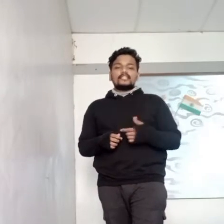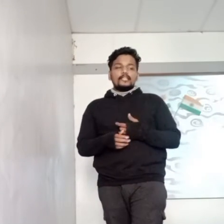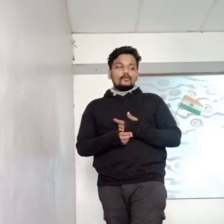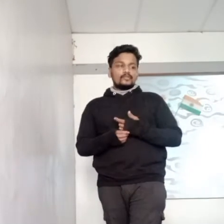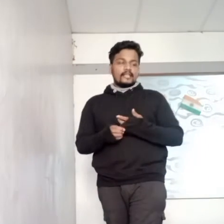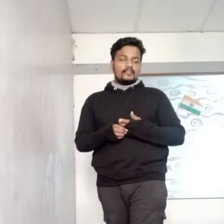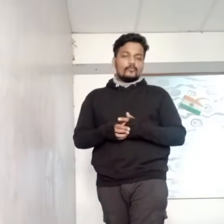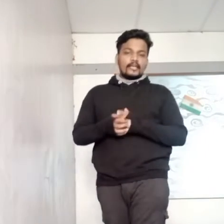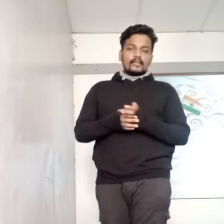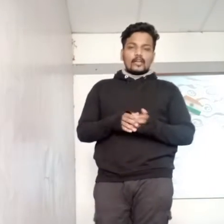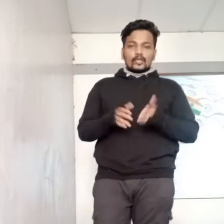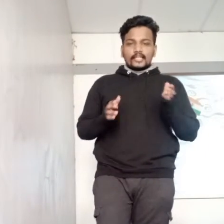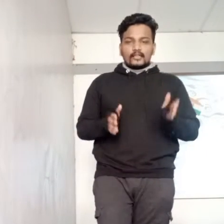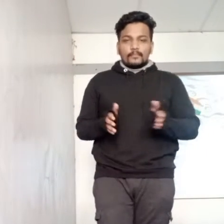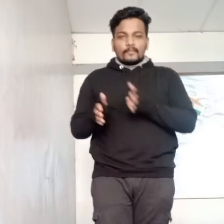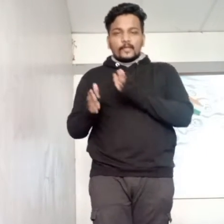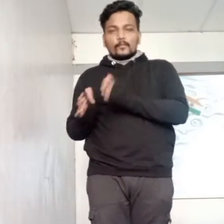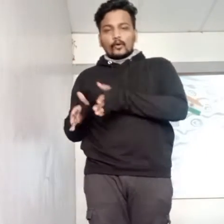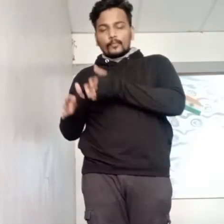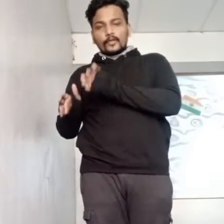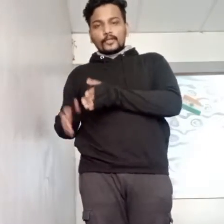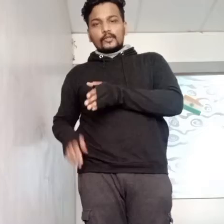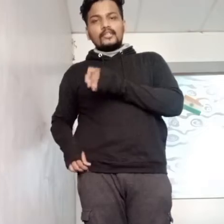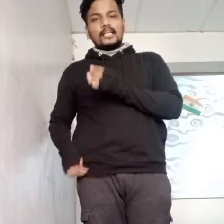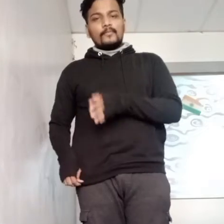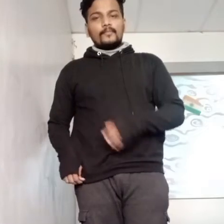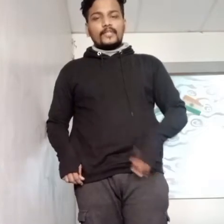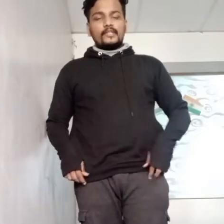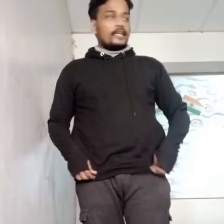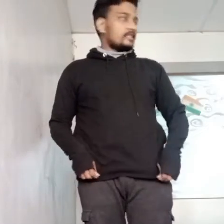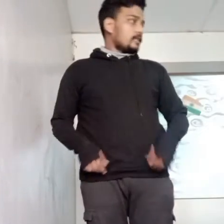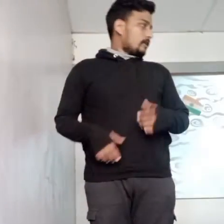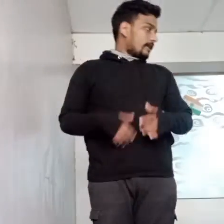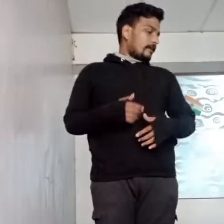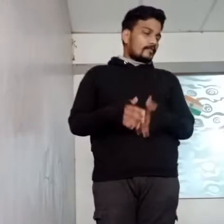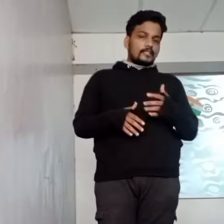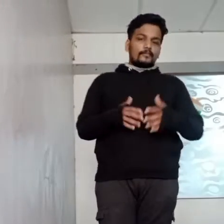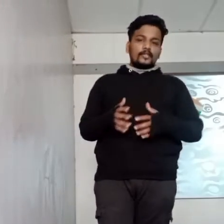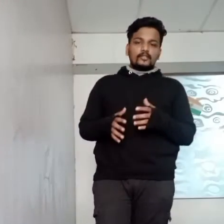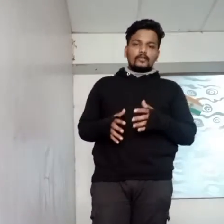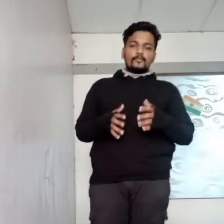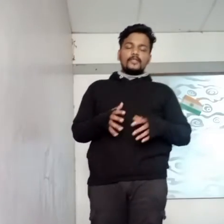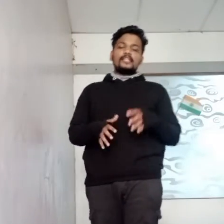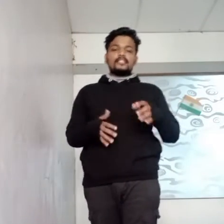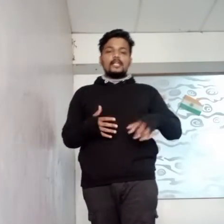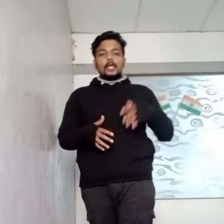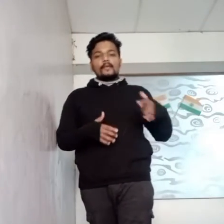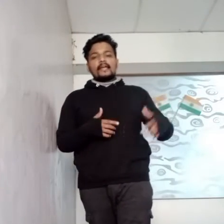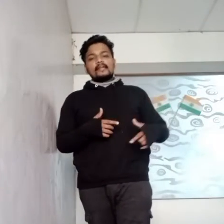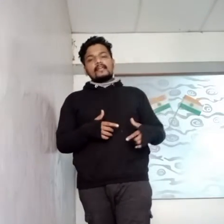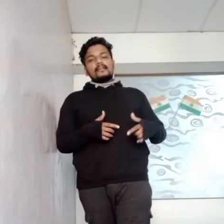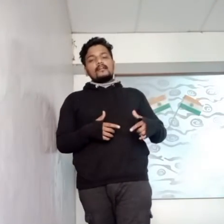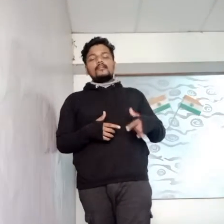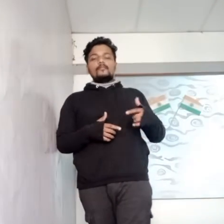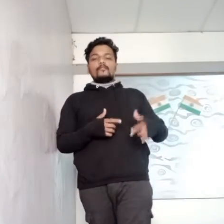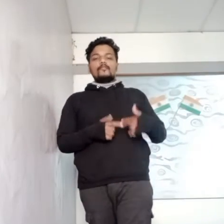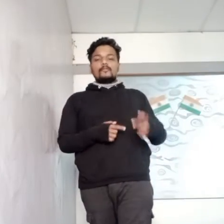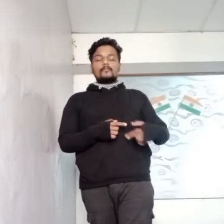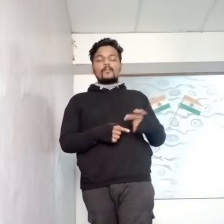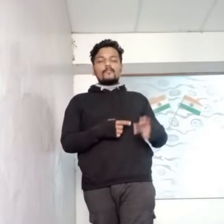new thread. We are allocating a memory for a particular that 50 threads, and after that particular 50 threads, we are performing